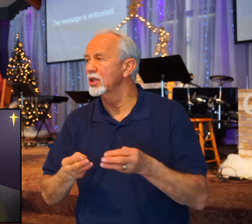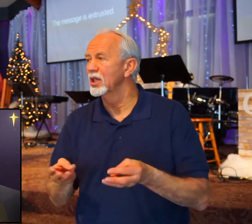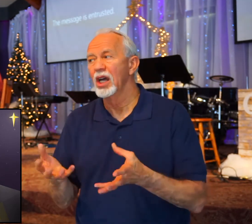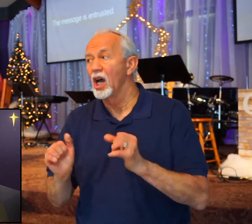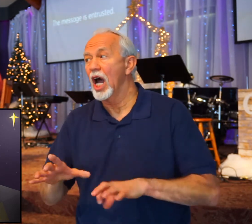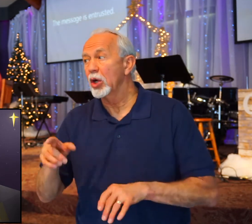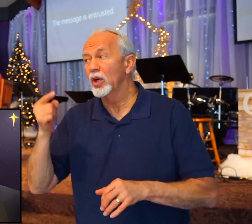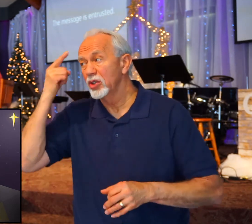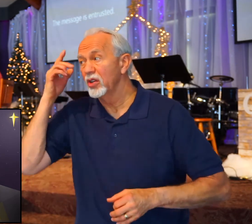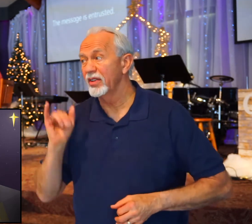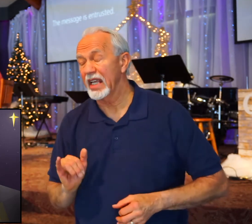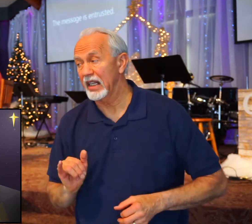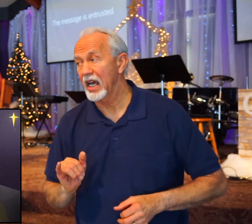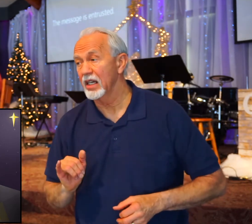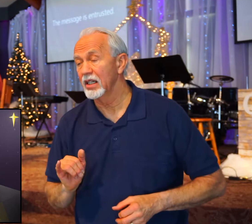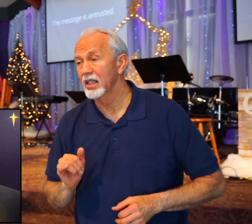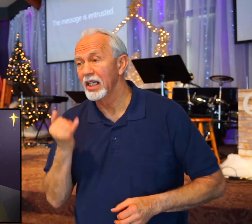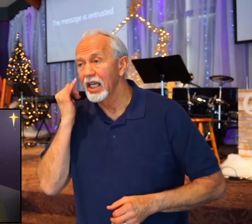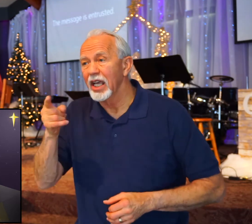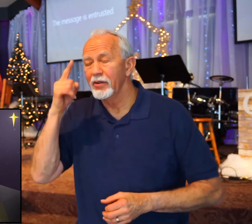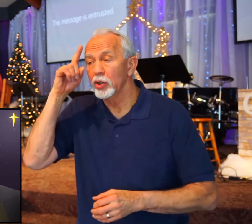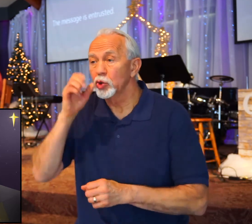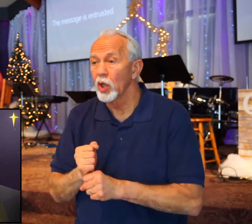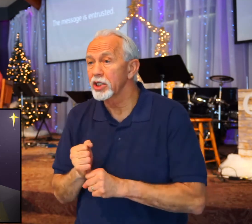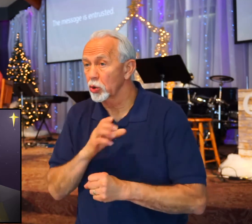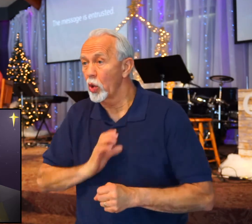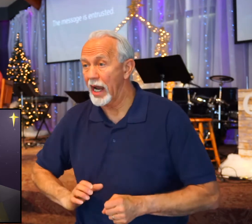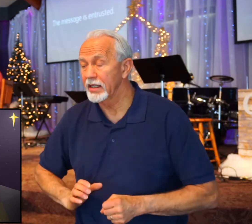fall into that trap. If you trust